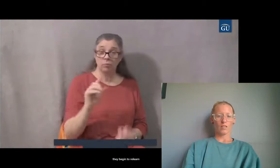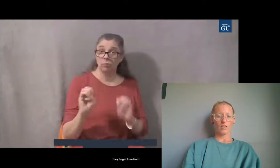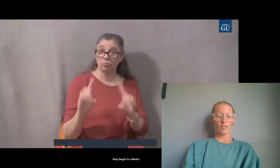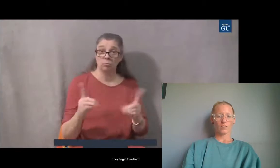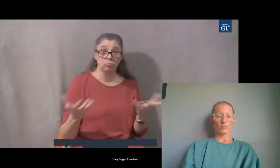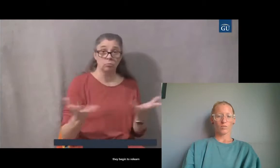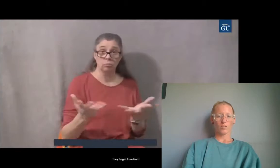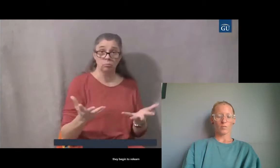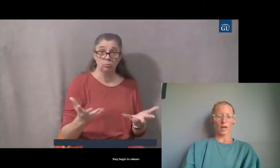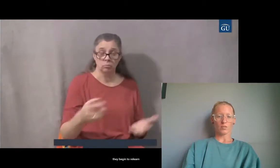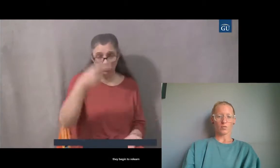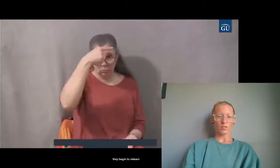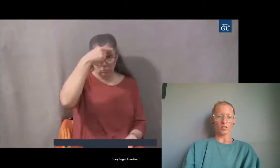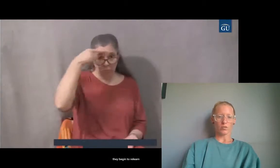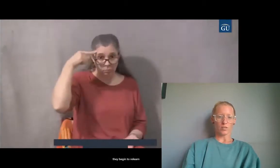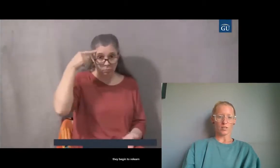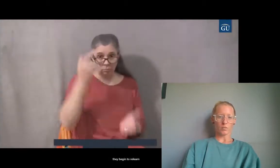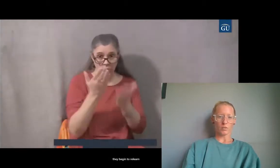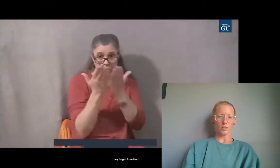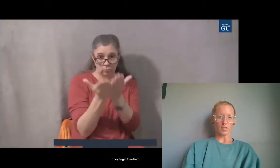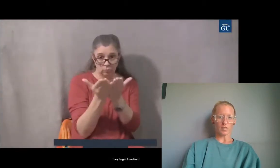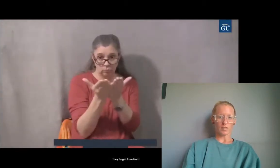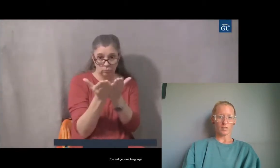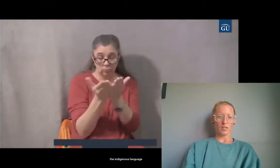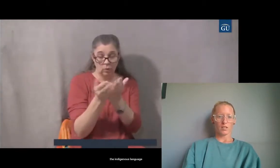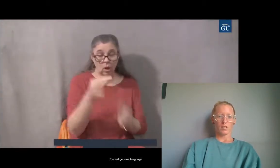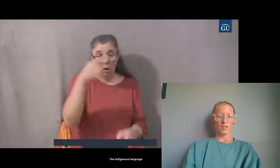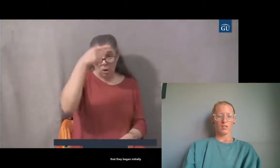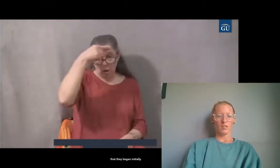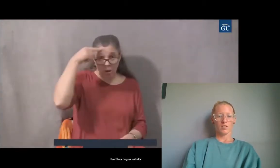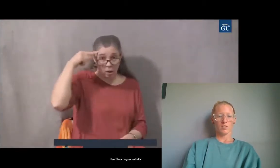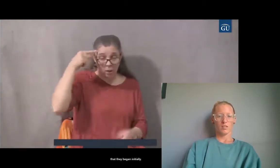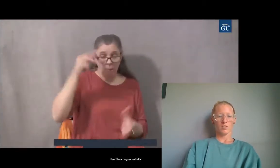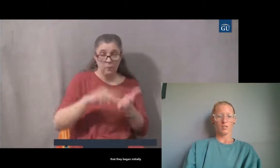And then when they returned back to indigenous communities,